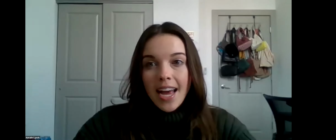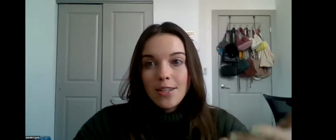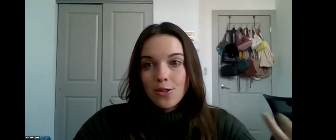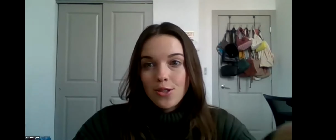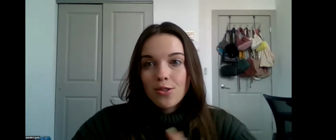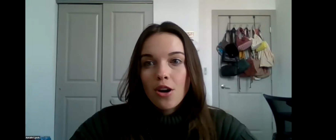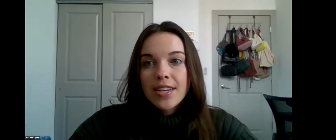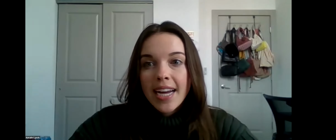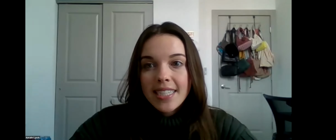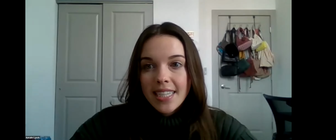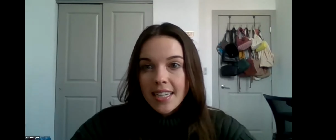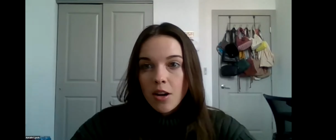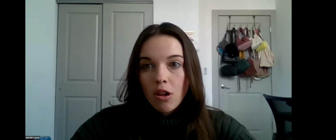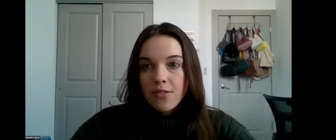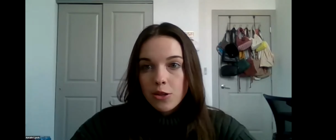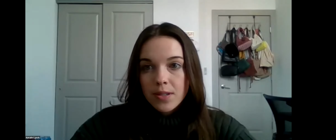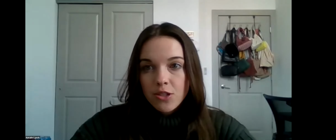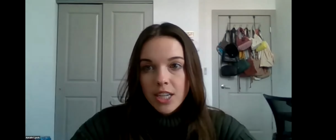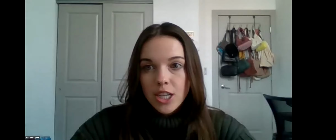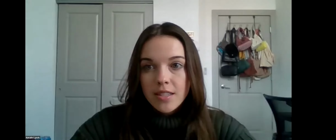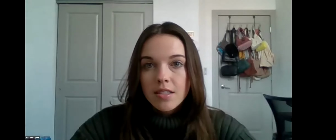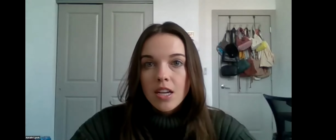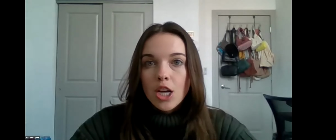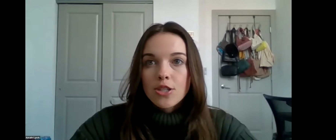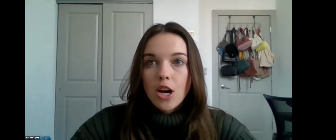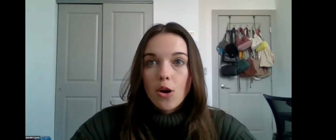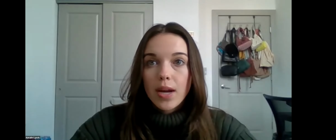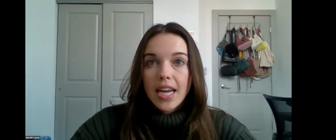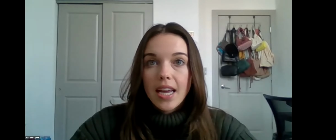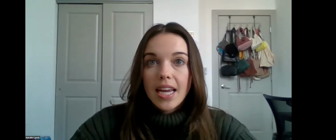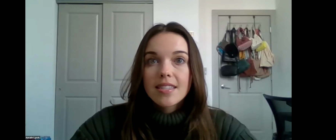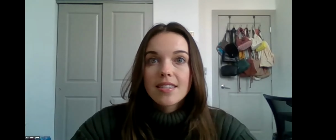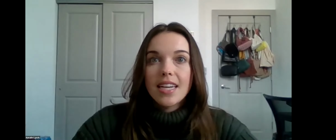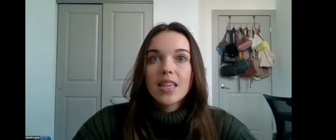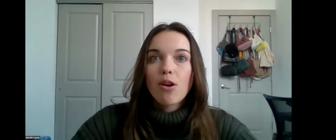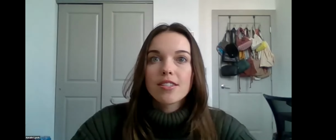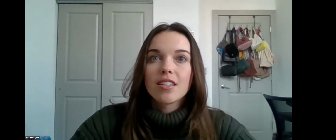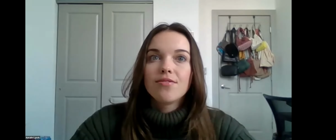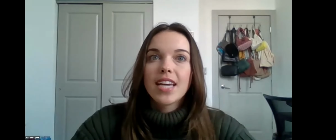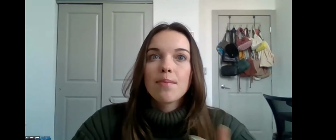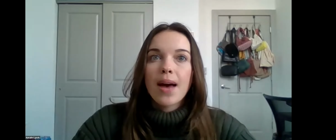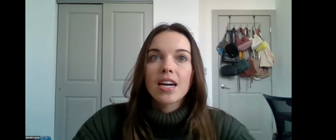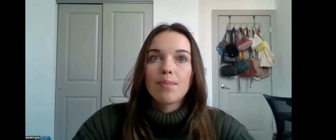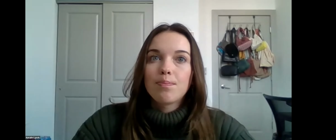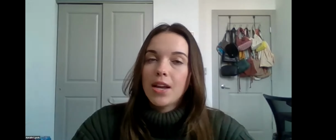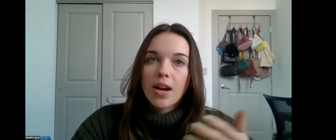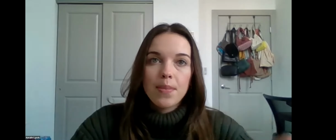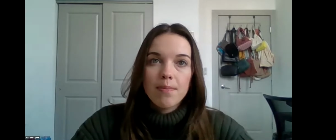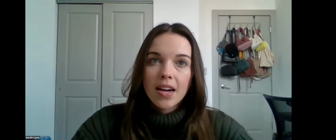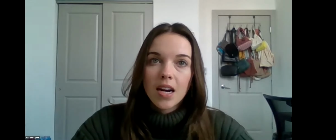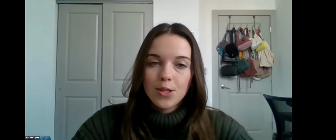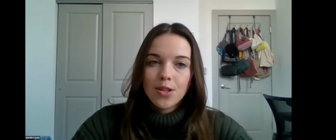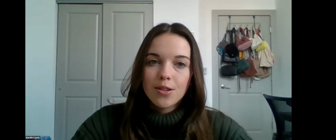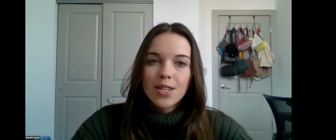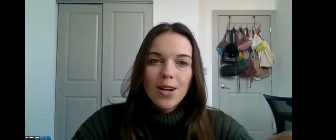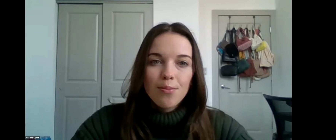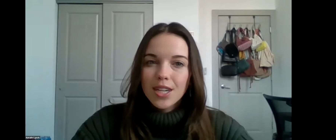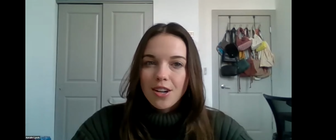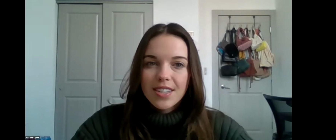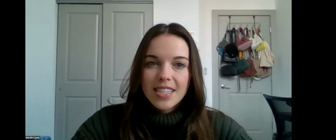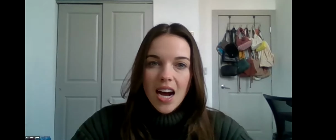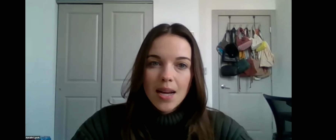running again due to COVID-19 and all of those restrictions. So it's in the process of getting back up and ramping back up to